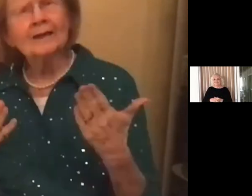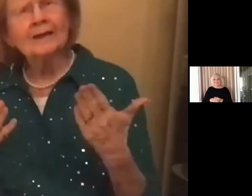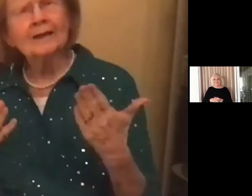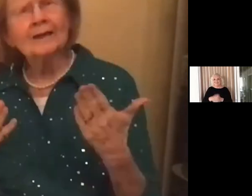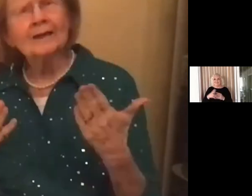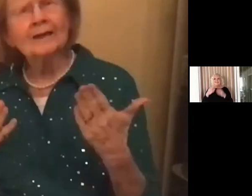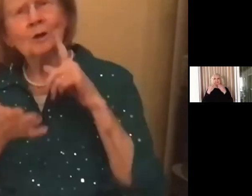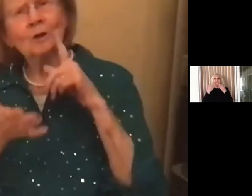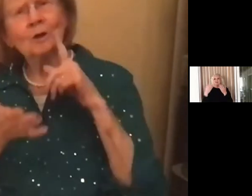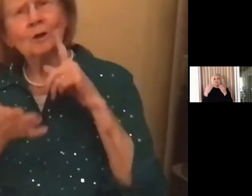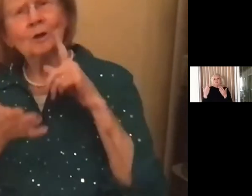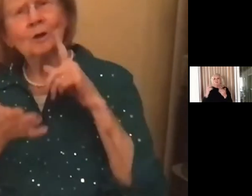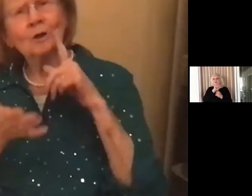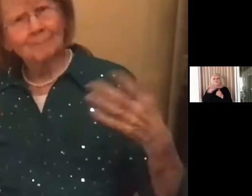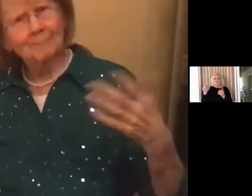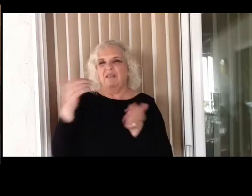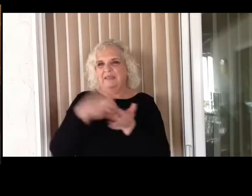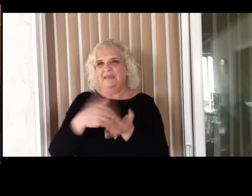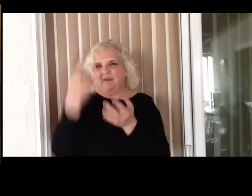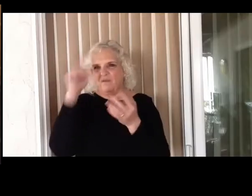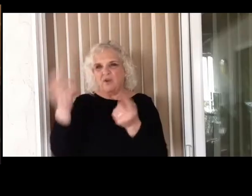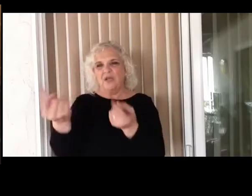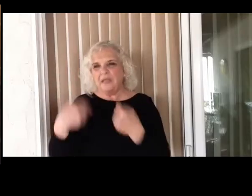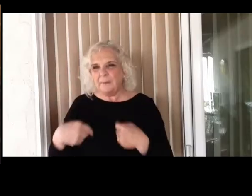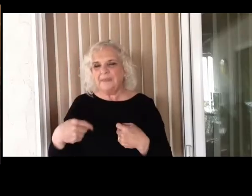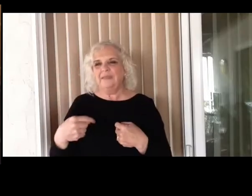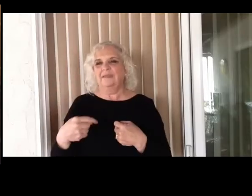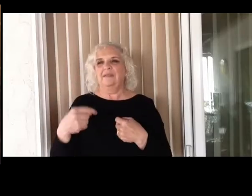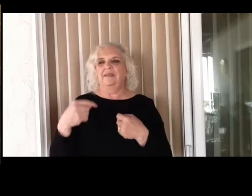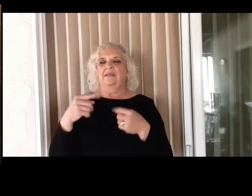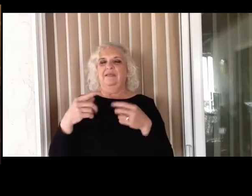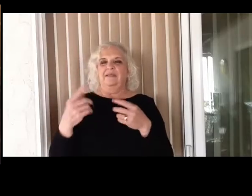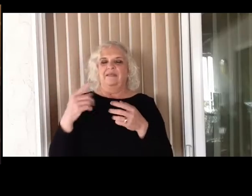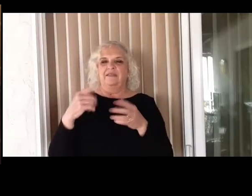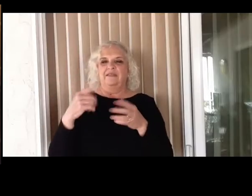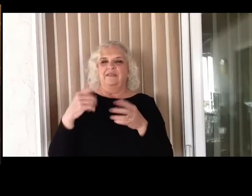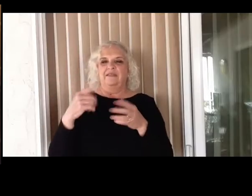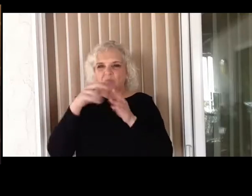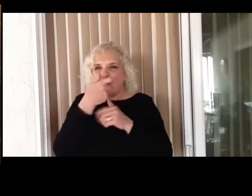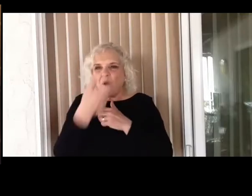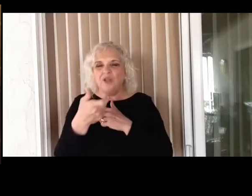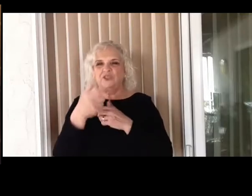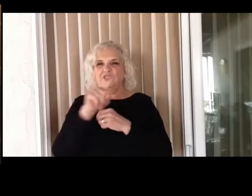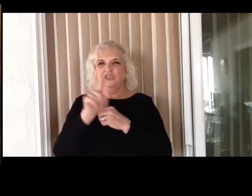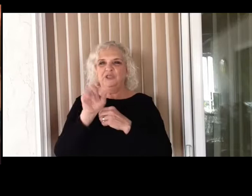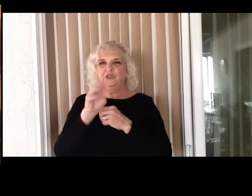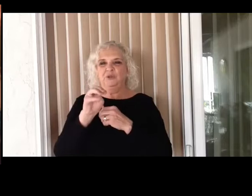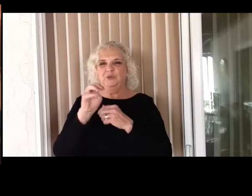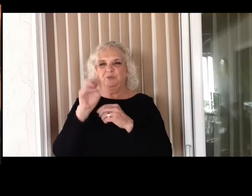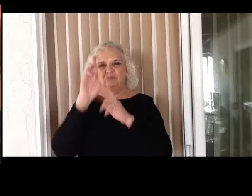Thank you all again for coming and joining us and watching this Zoom